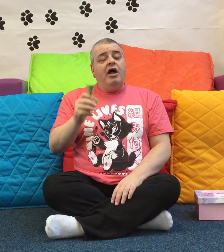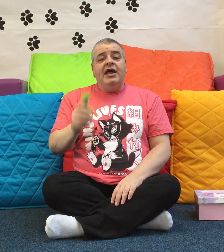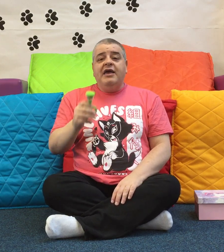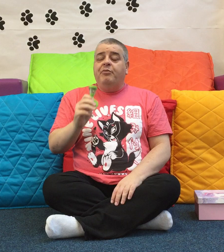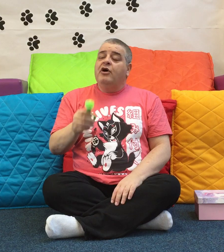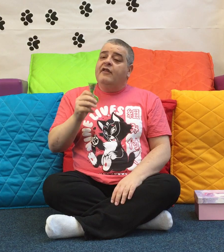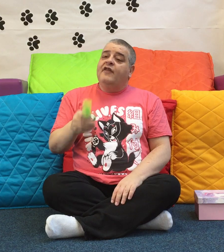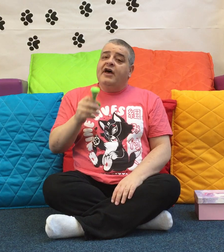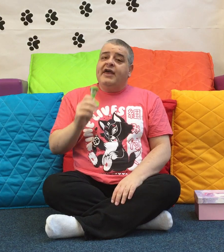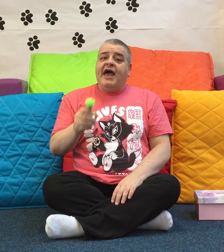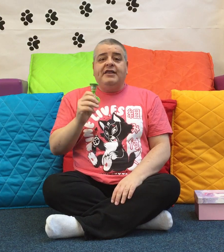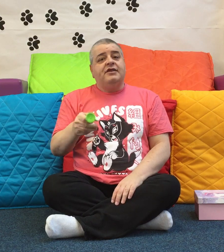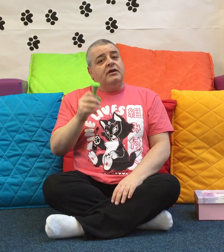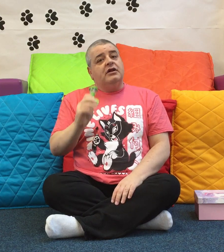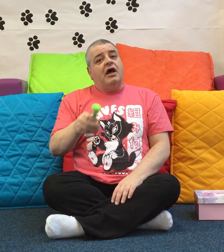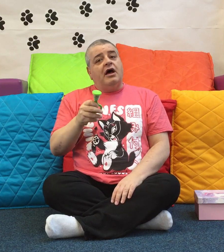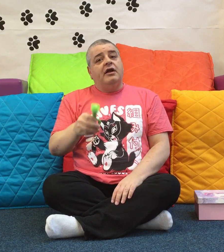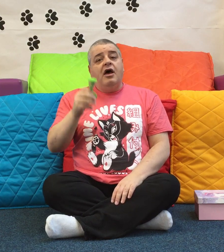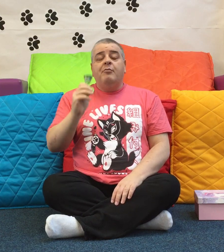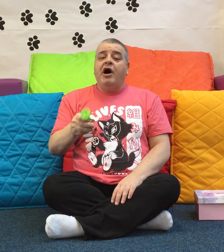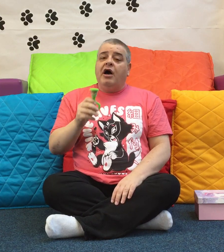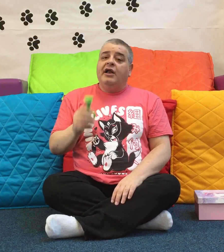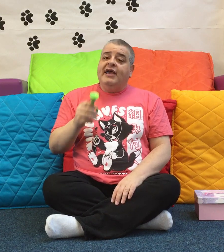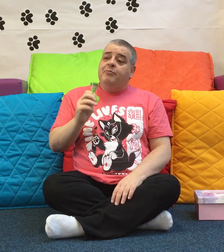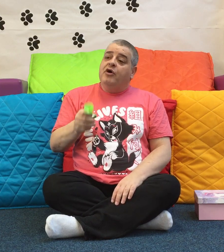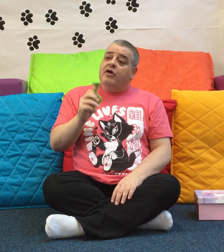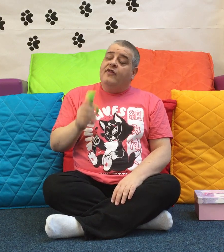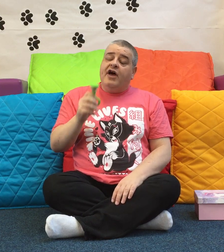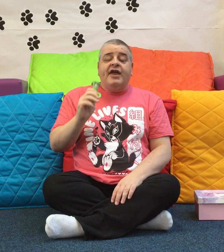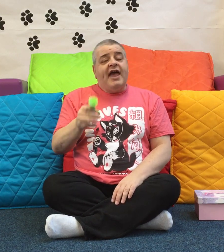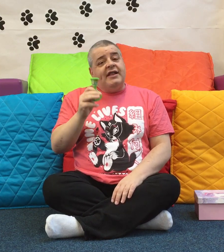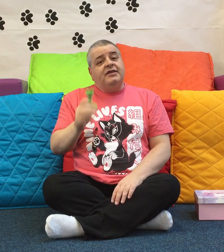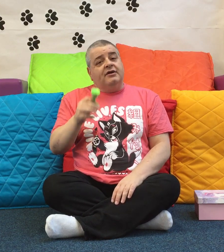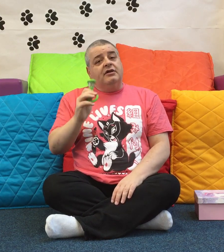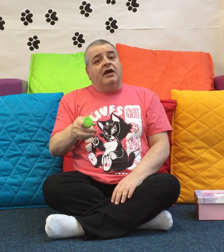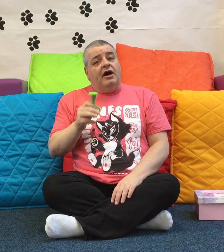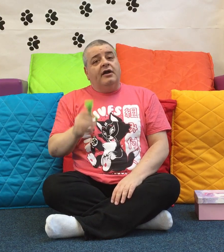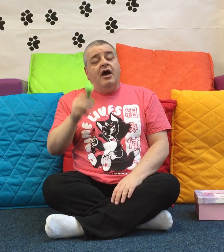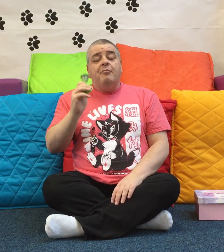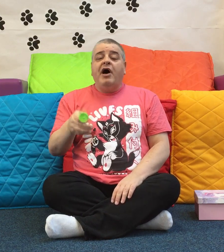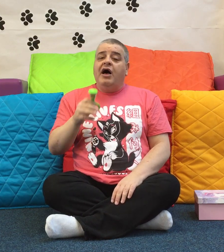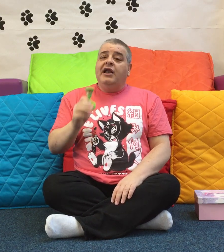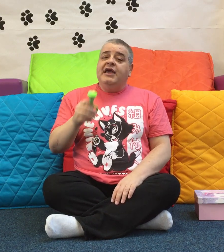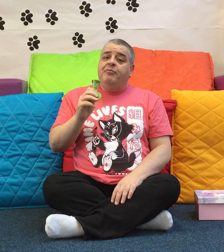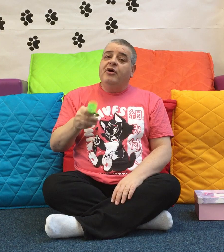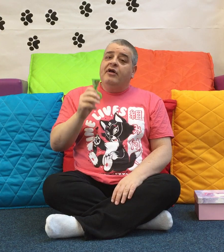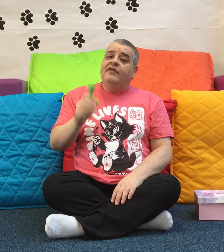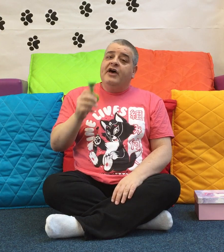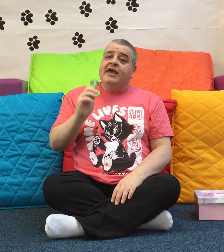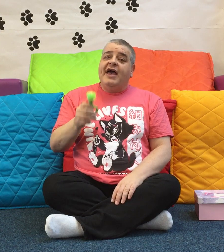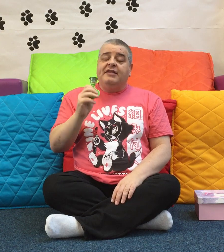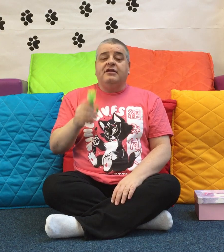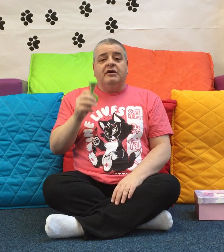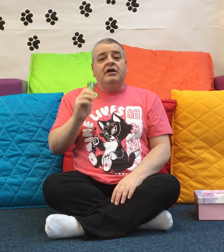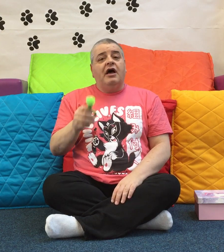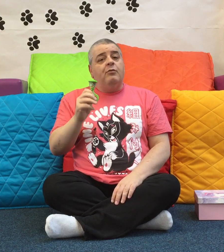Polly put the kettle on, Polly put the kettle on, Polly put the kettle on,